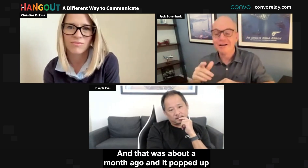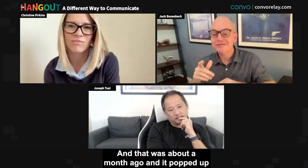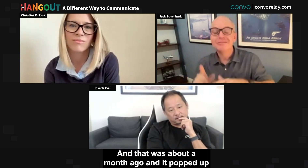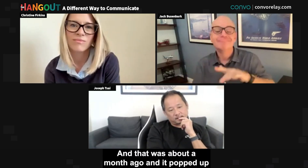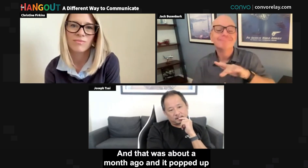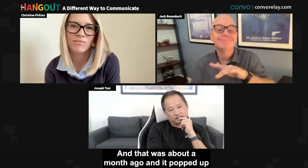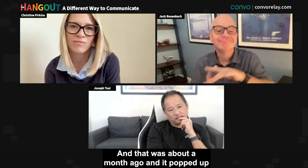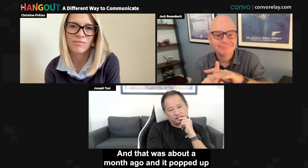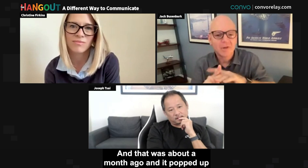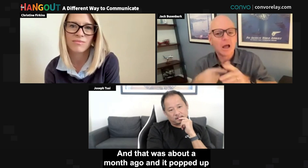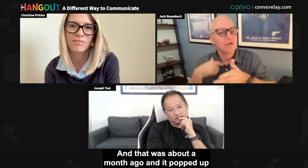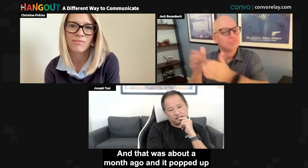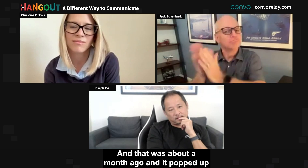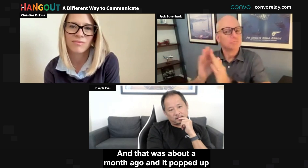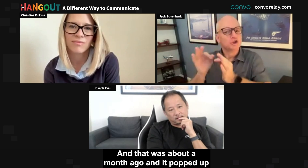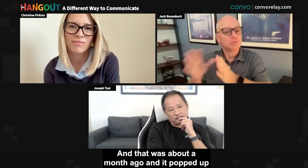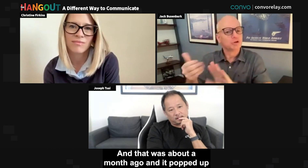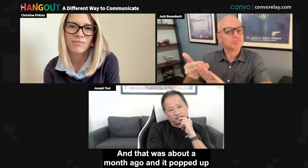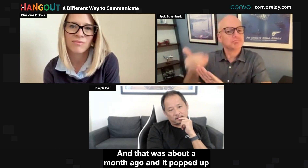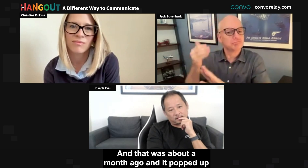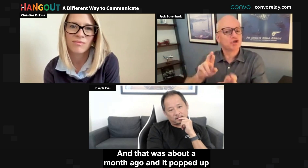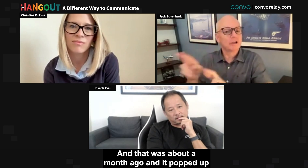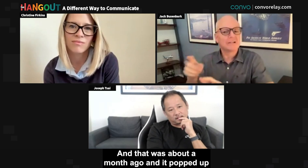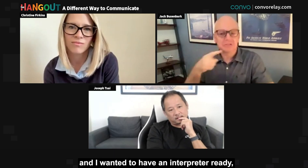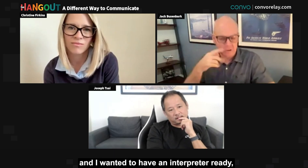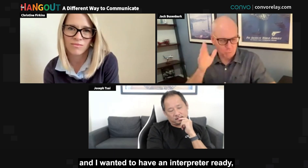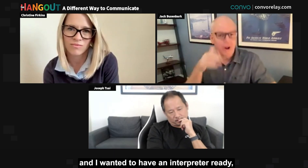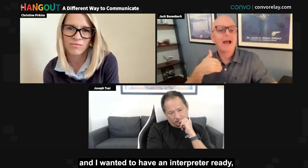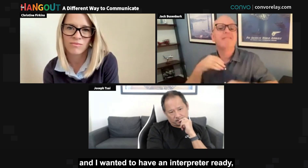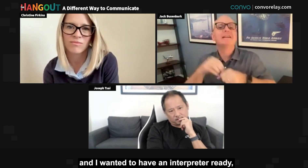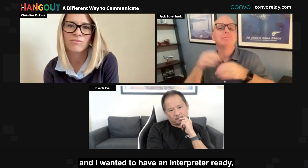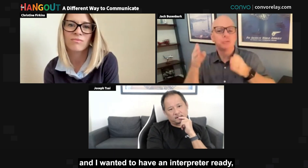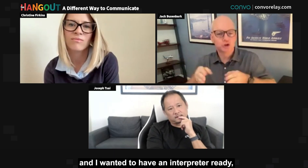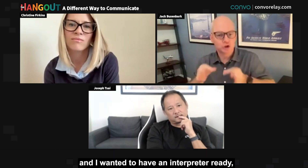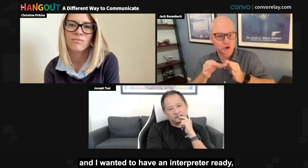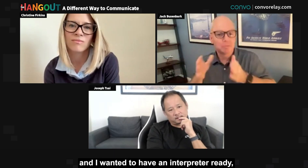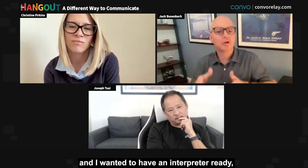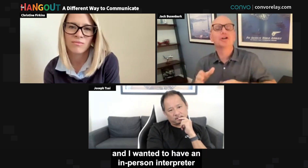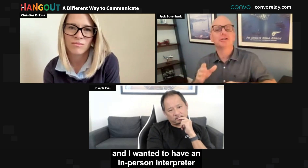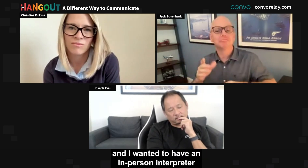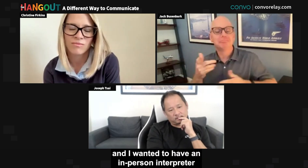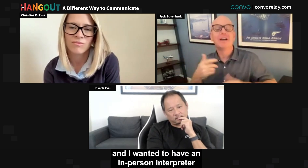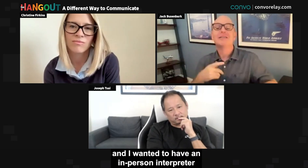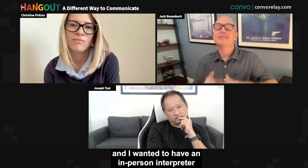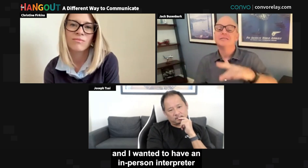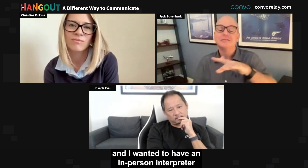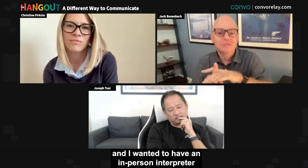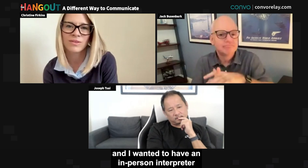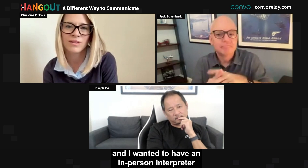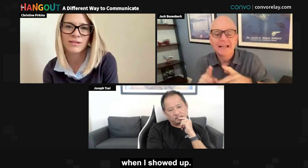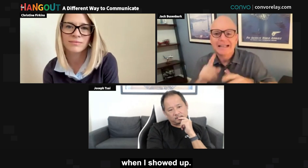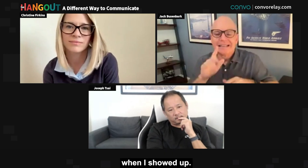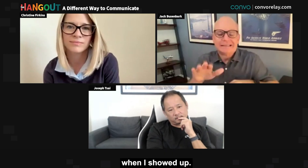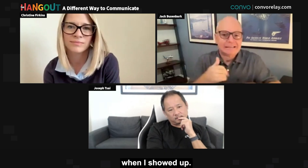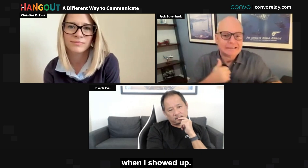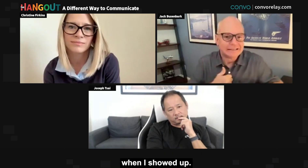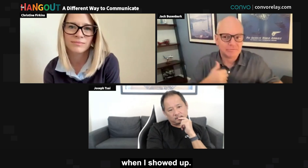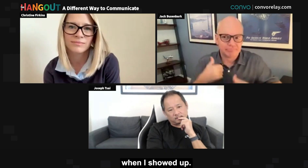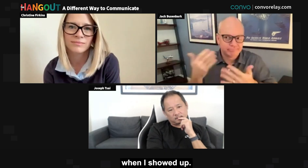about a month ago. And it popped up, and I wanted to have an interpreter ready, and I wanted to have an in-person interpreter. When I showed up, and